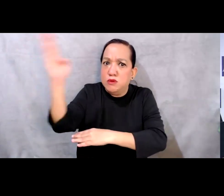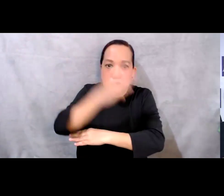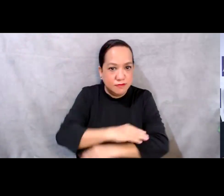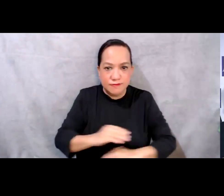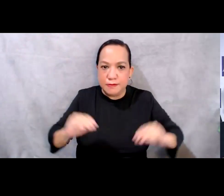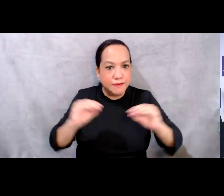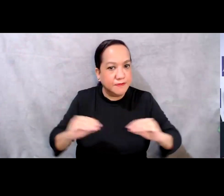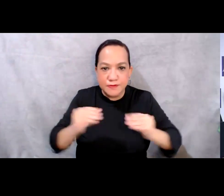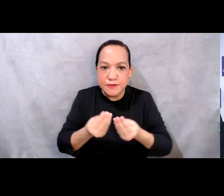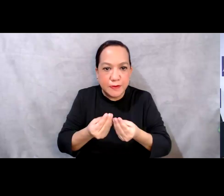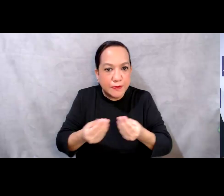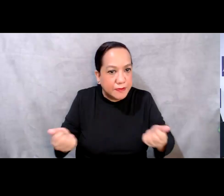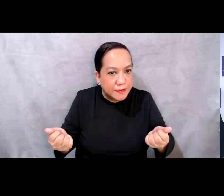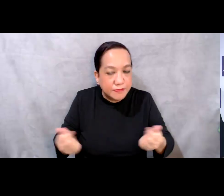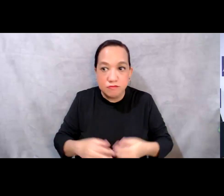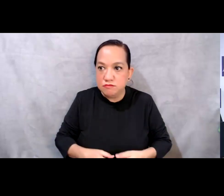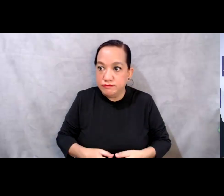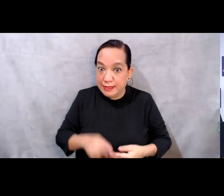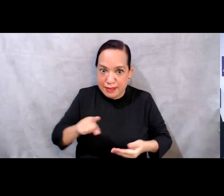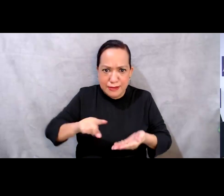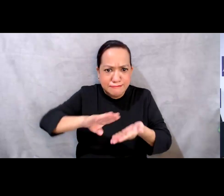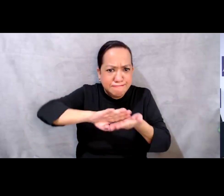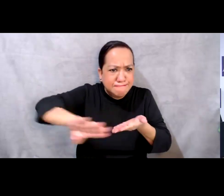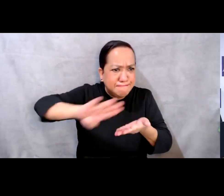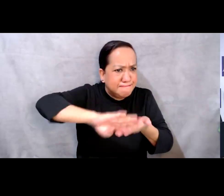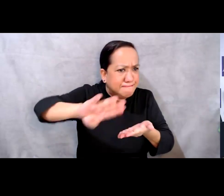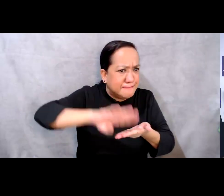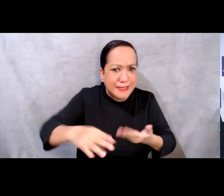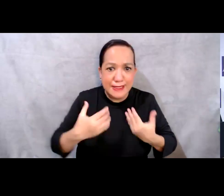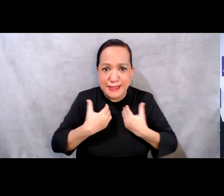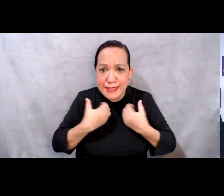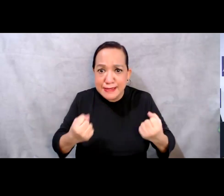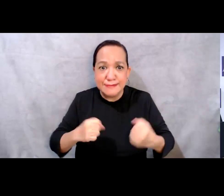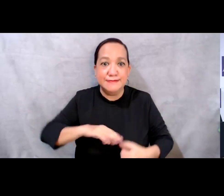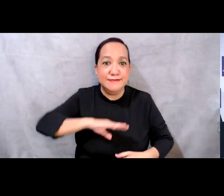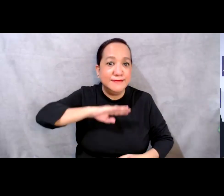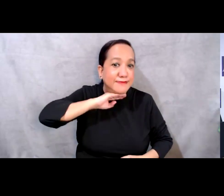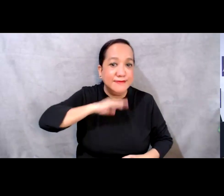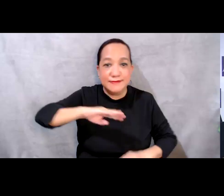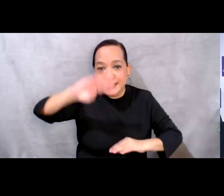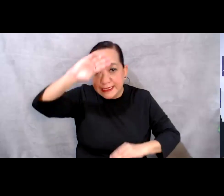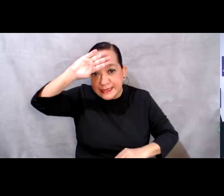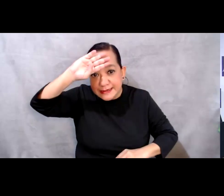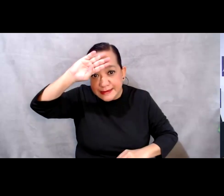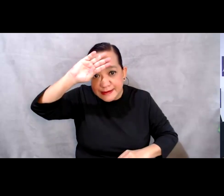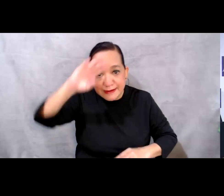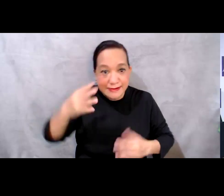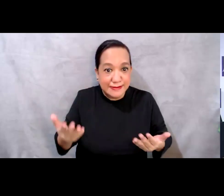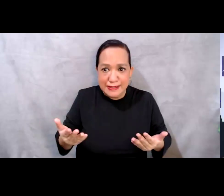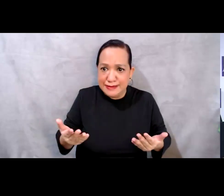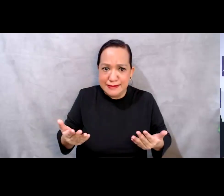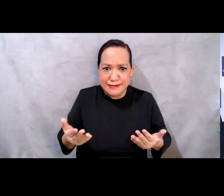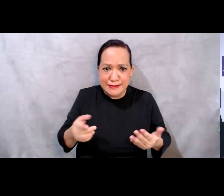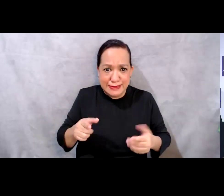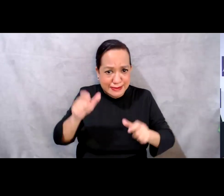air pollution, dislocation from traditional fishing grounds, so on and so forth.